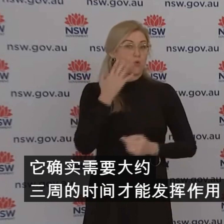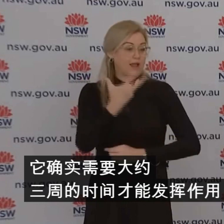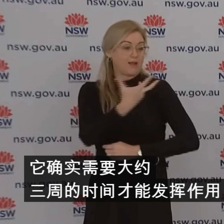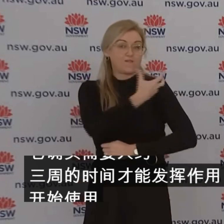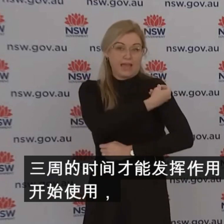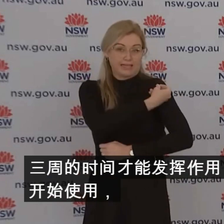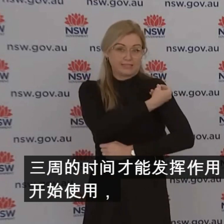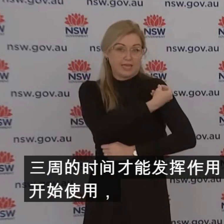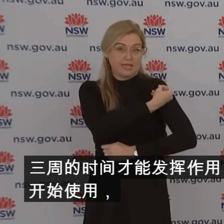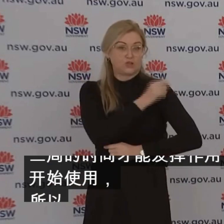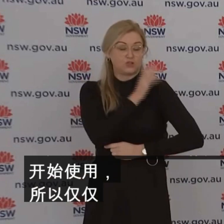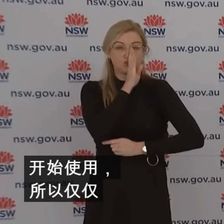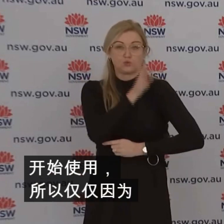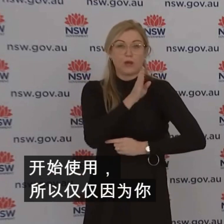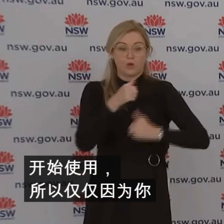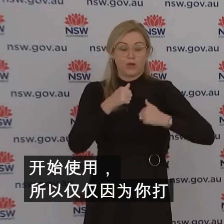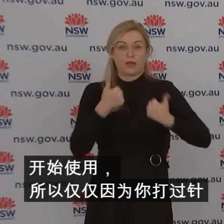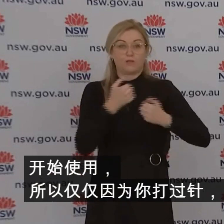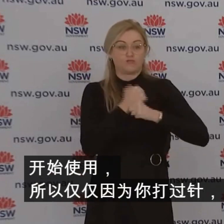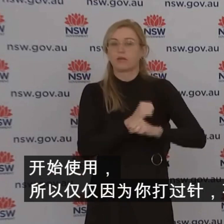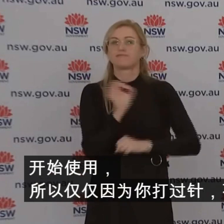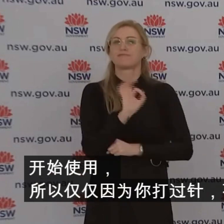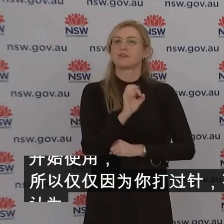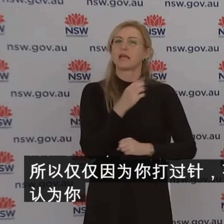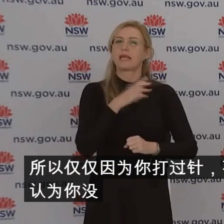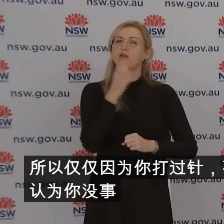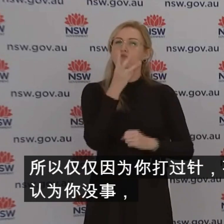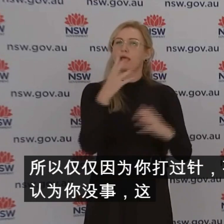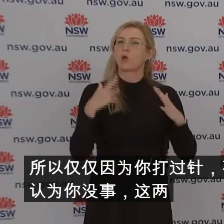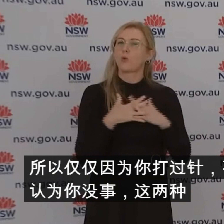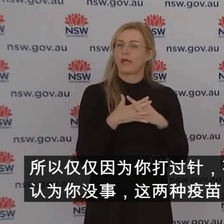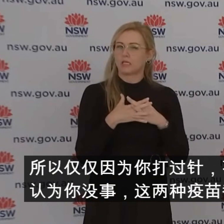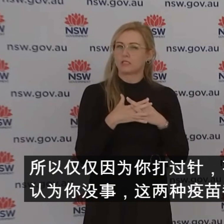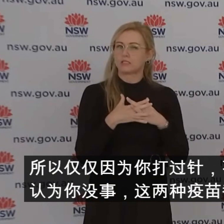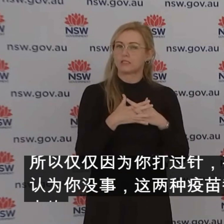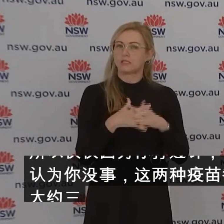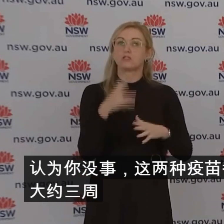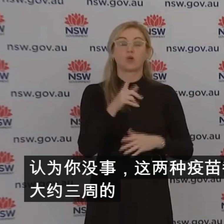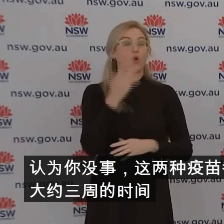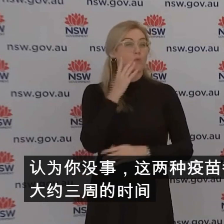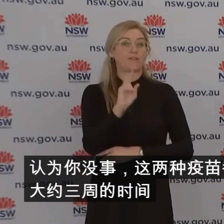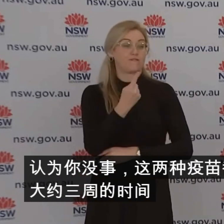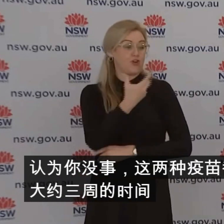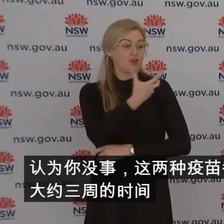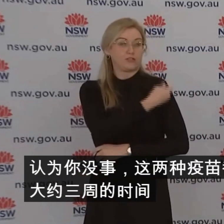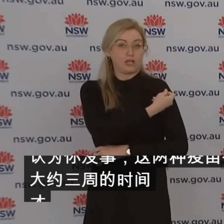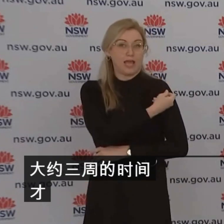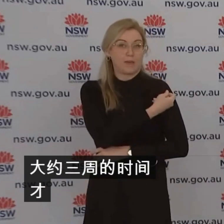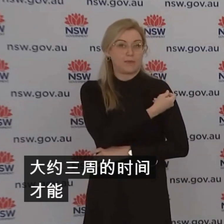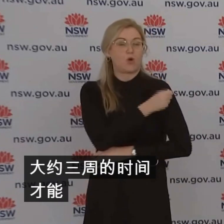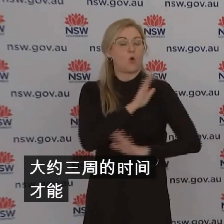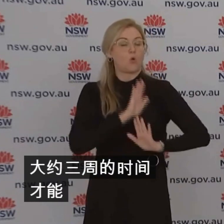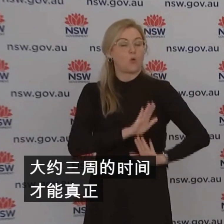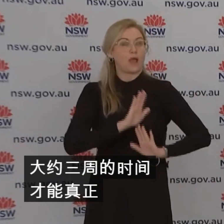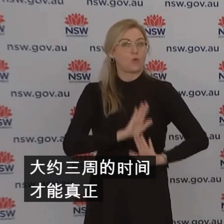of the vaccine to kick in. So just because you've had the jab, don't think that you're okay. It does take about 3 weeks for